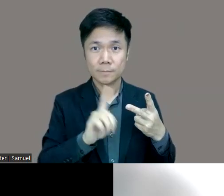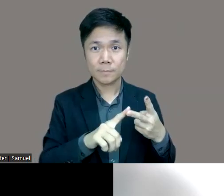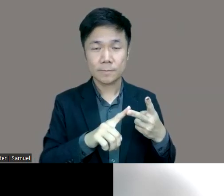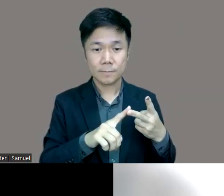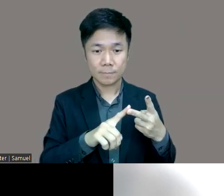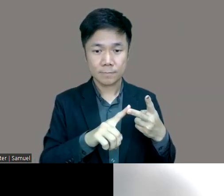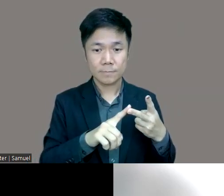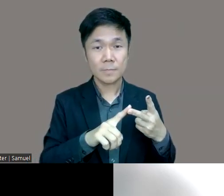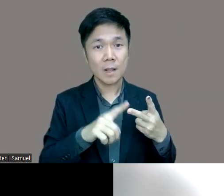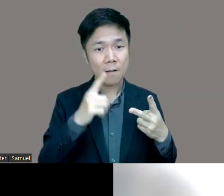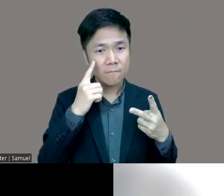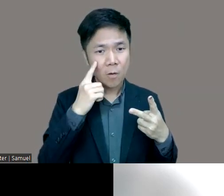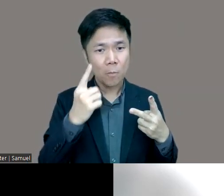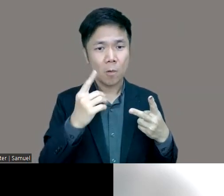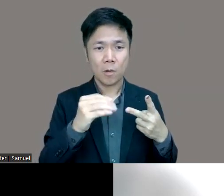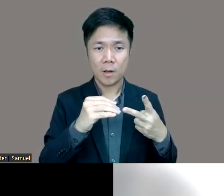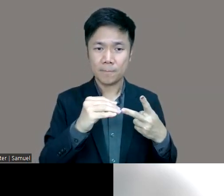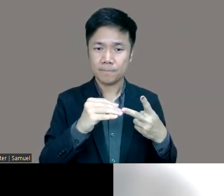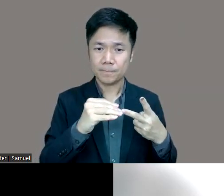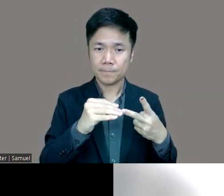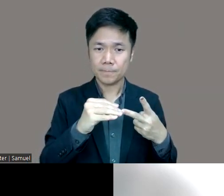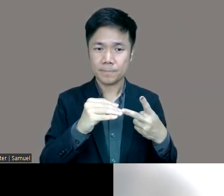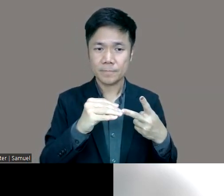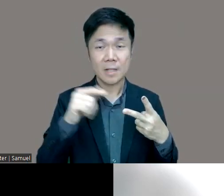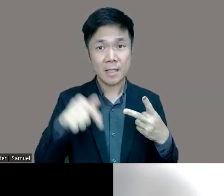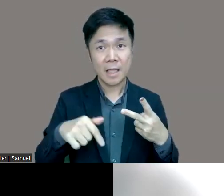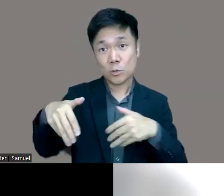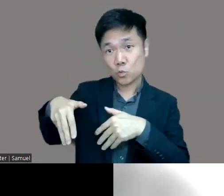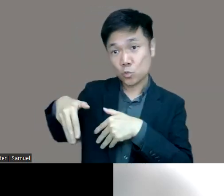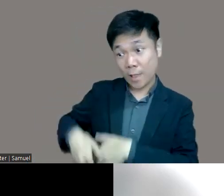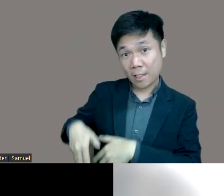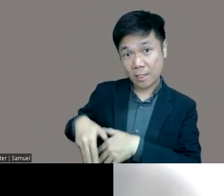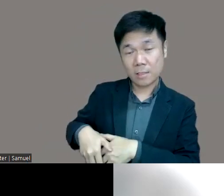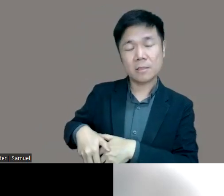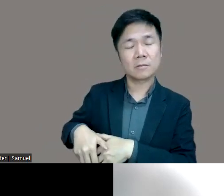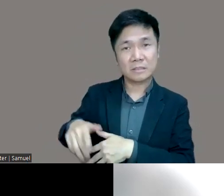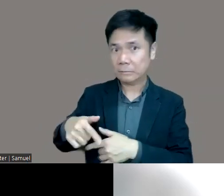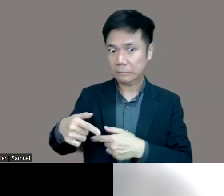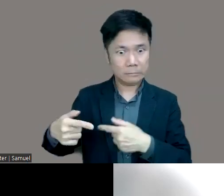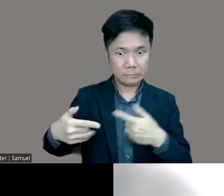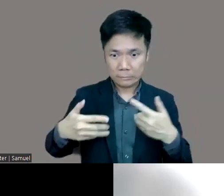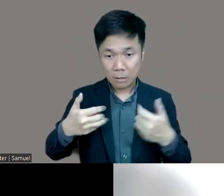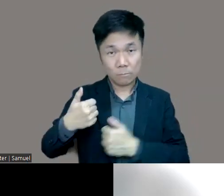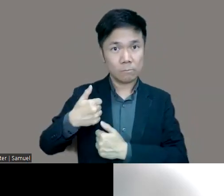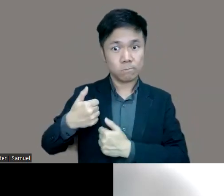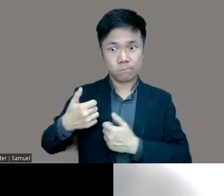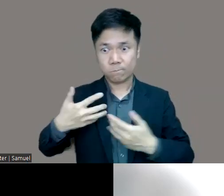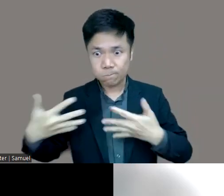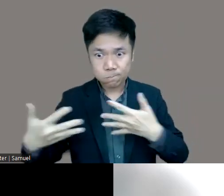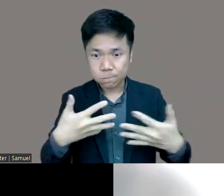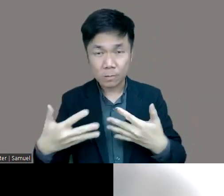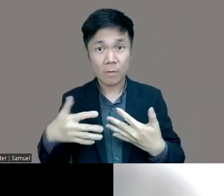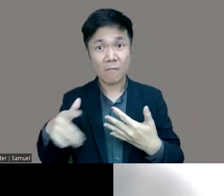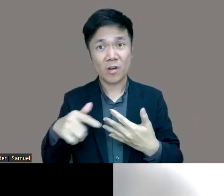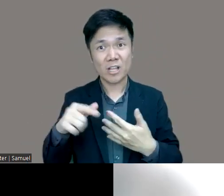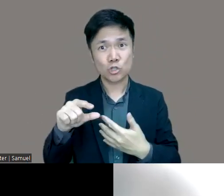is our focus here. And here in South Sudan, we have conflict-related sexual violence, which is also a concept